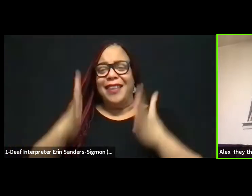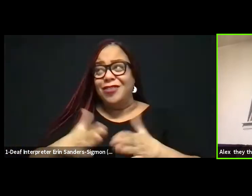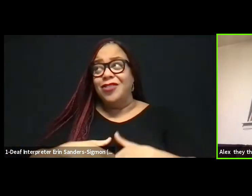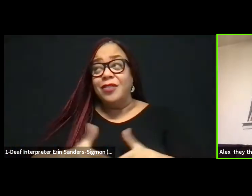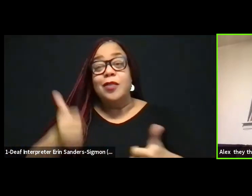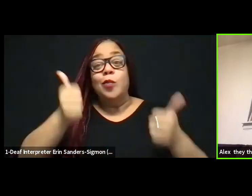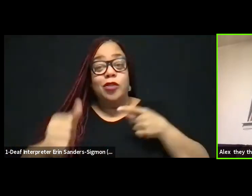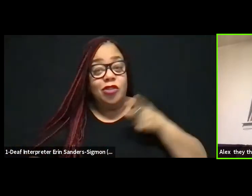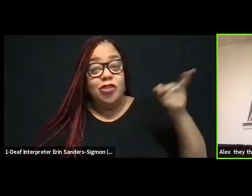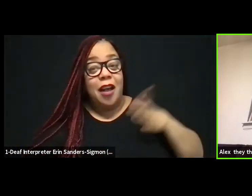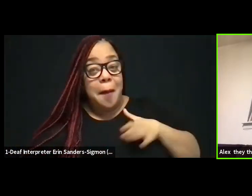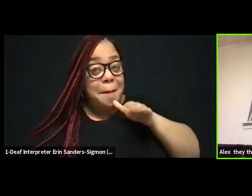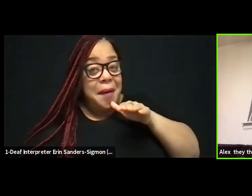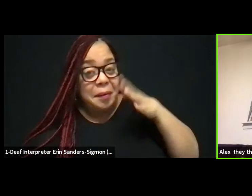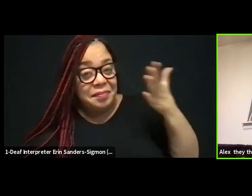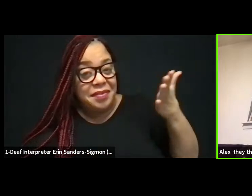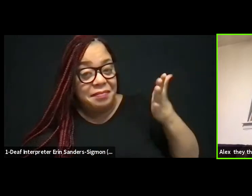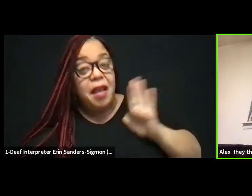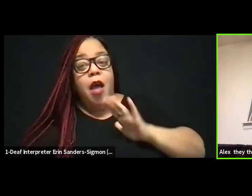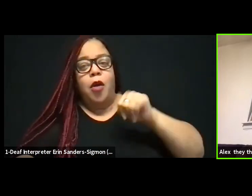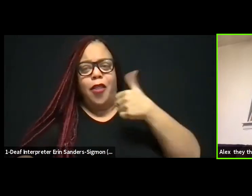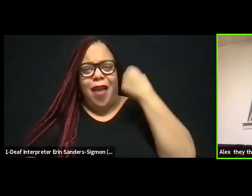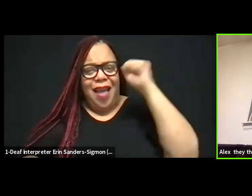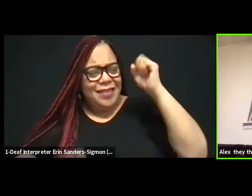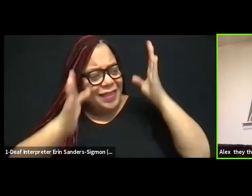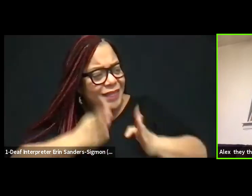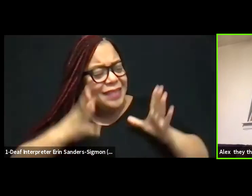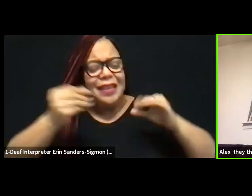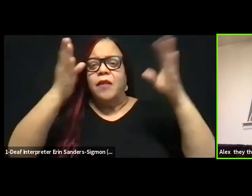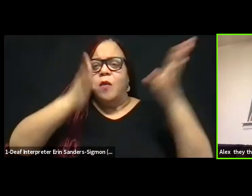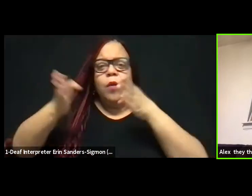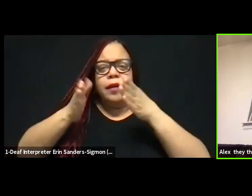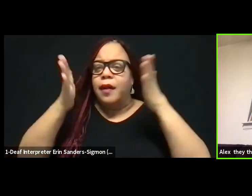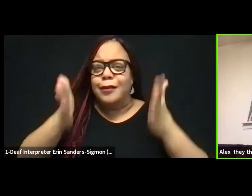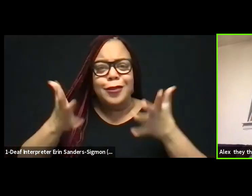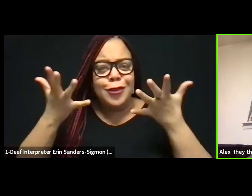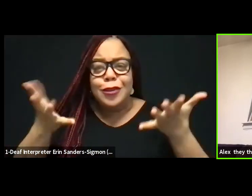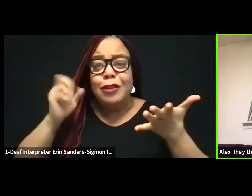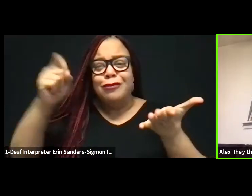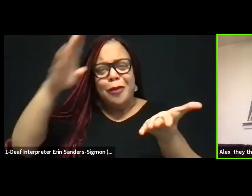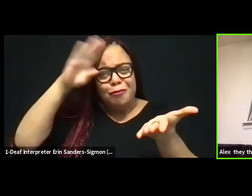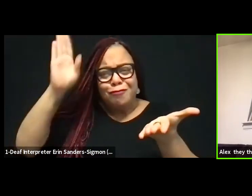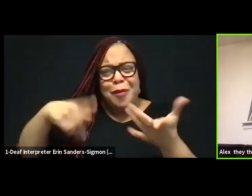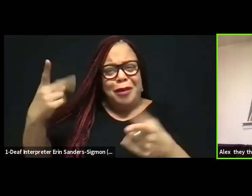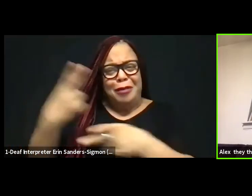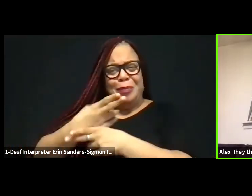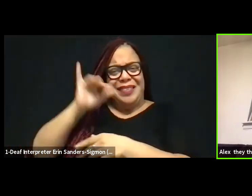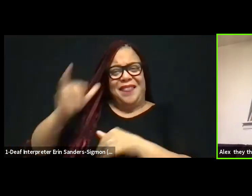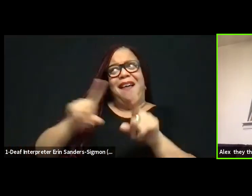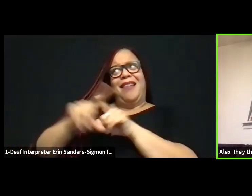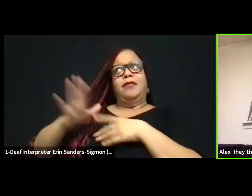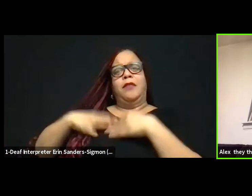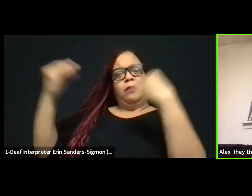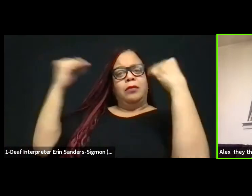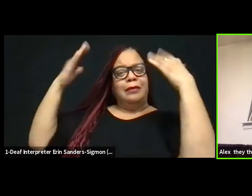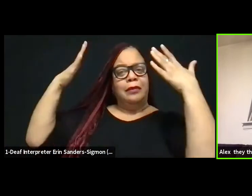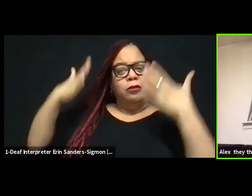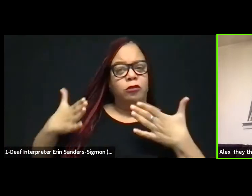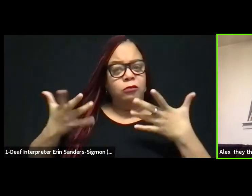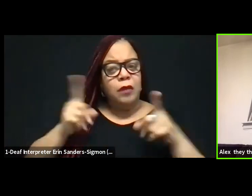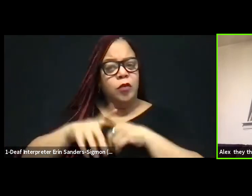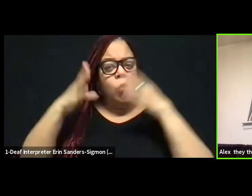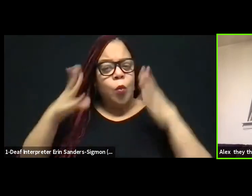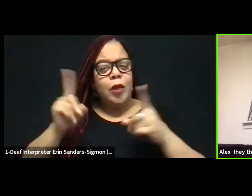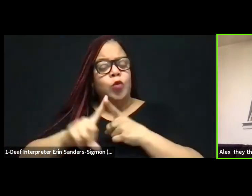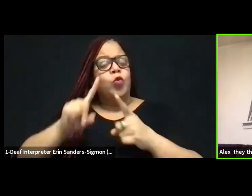that as our teachers as a way to like strengthen their leadership and organizing. And so, like I was